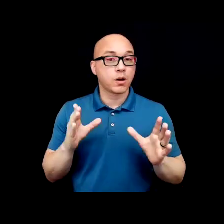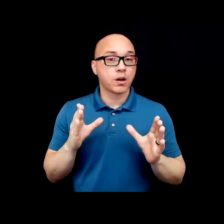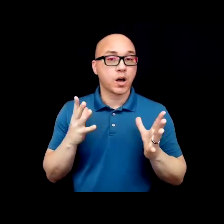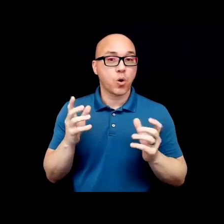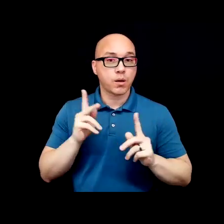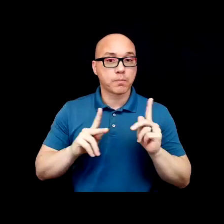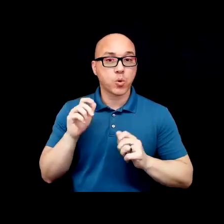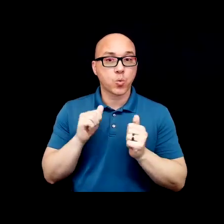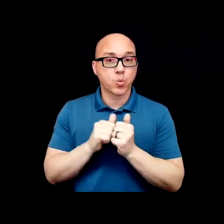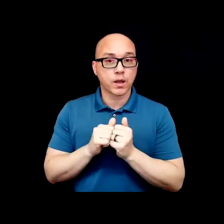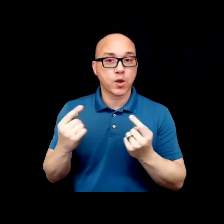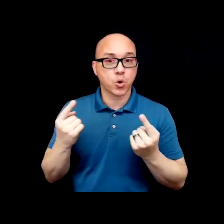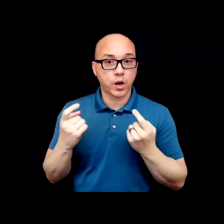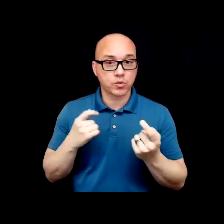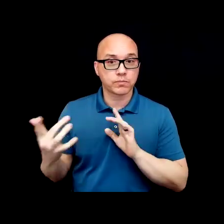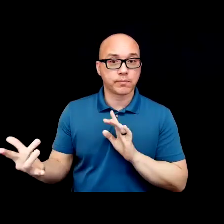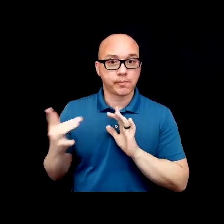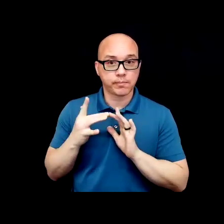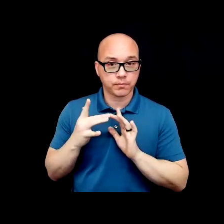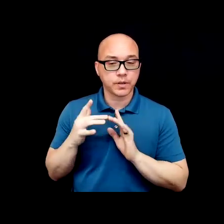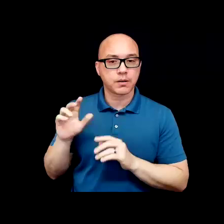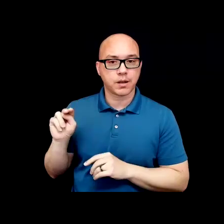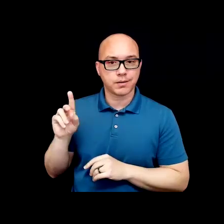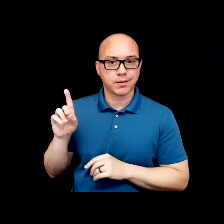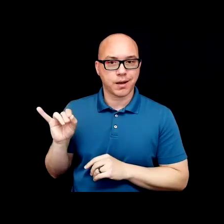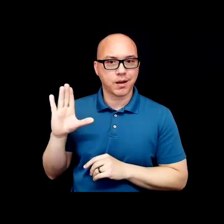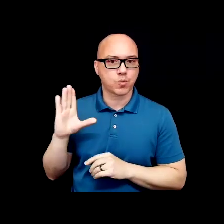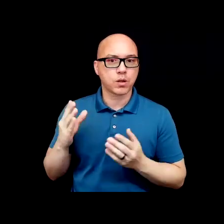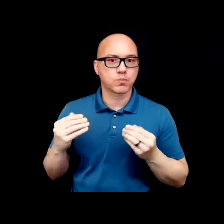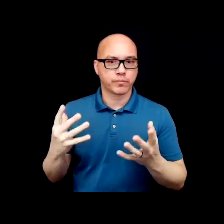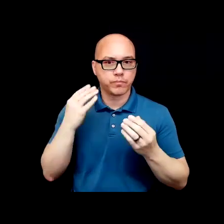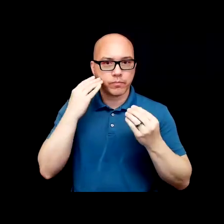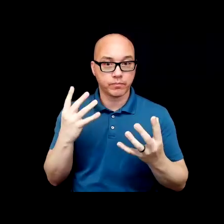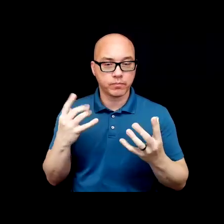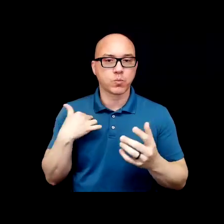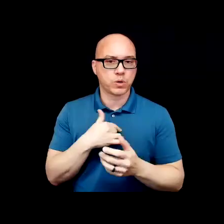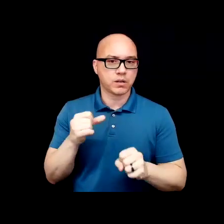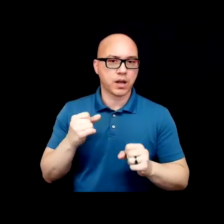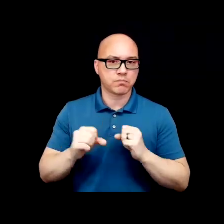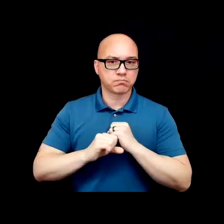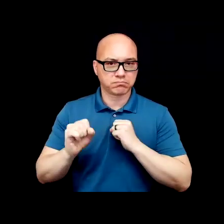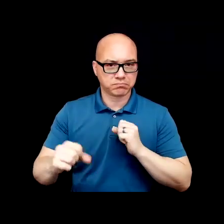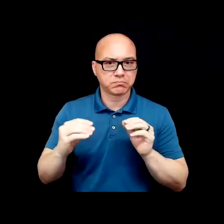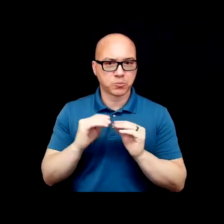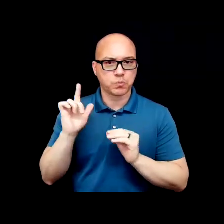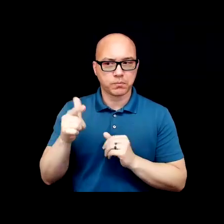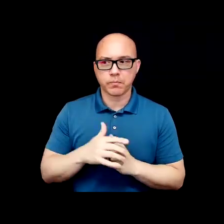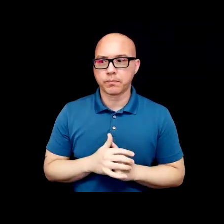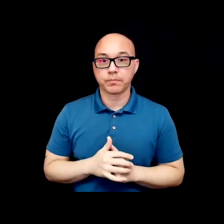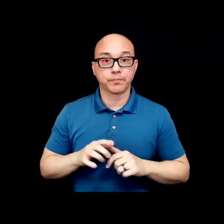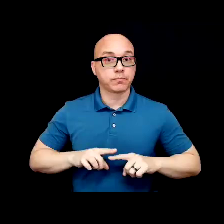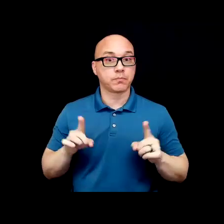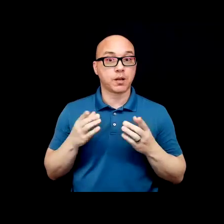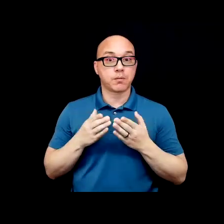questions to reach out to me, and NDI is going to provide my information and we can speak further at that time. But us